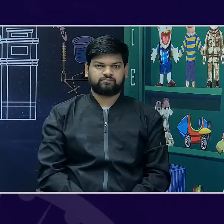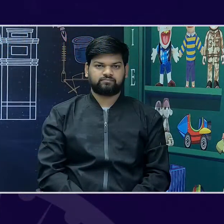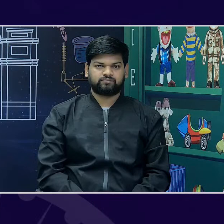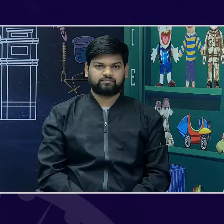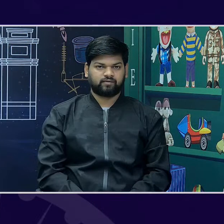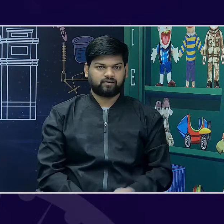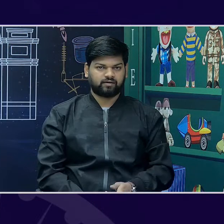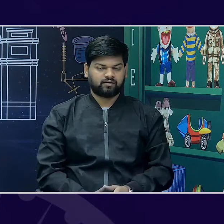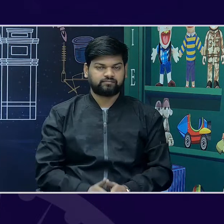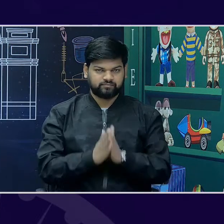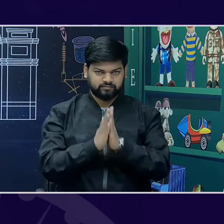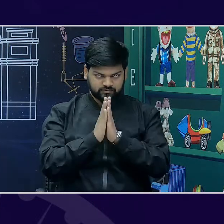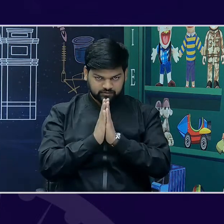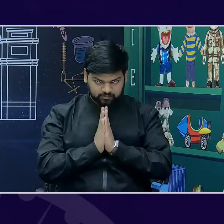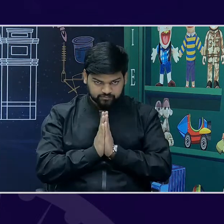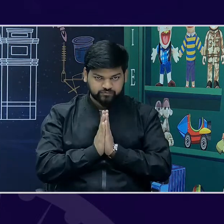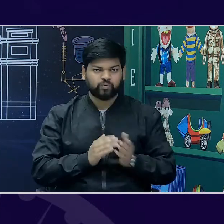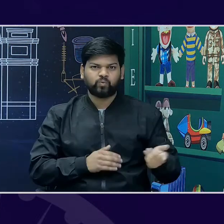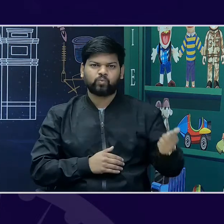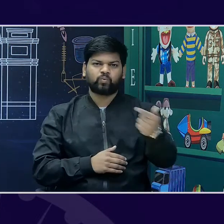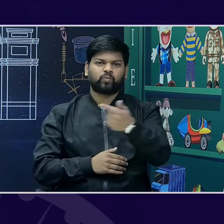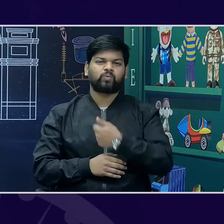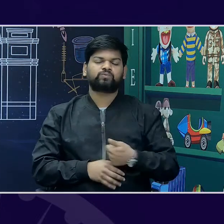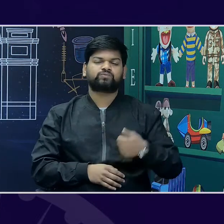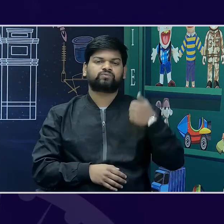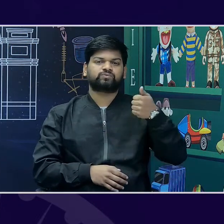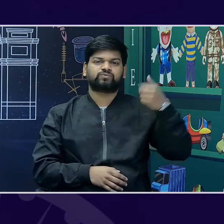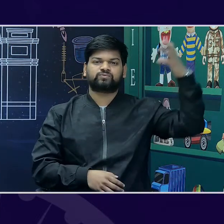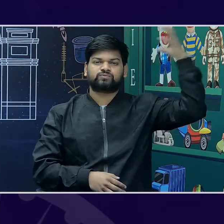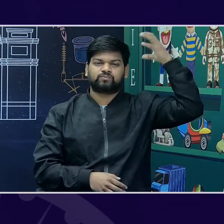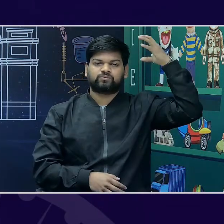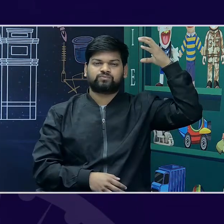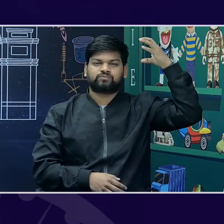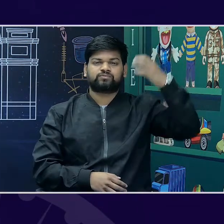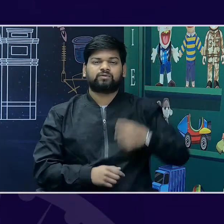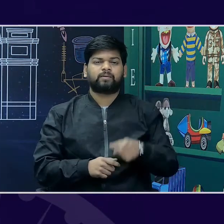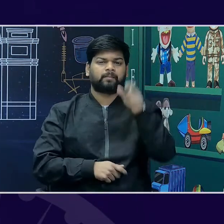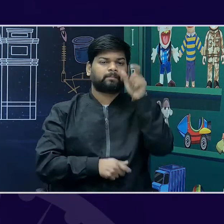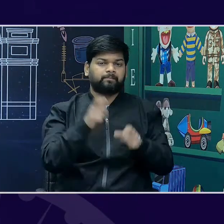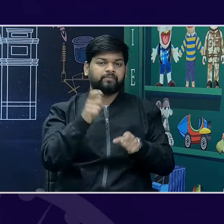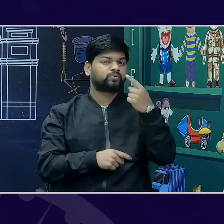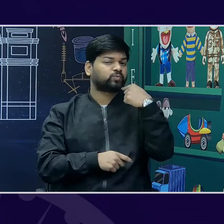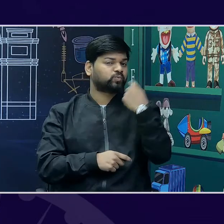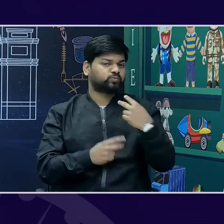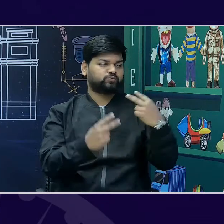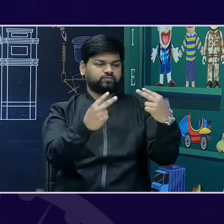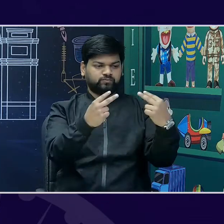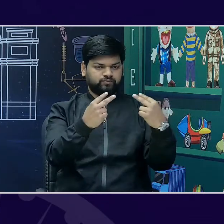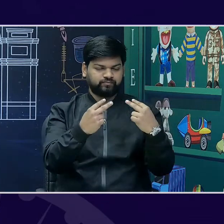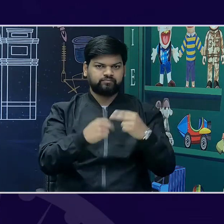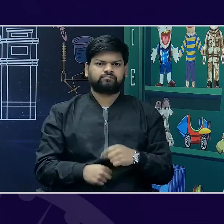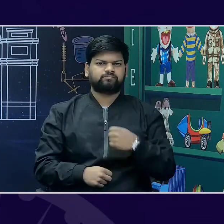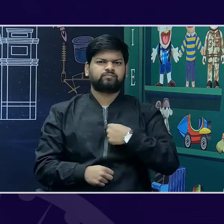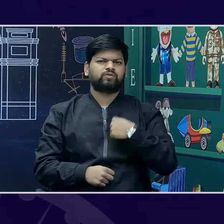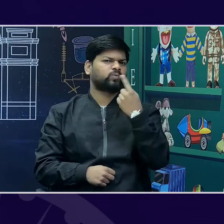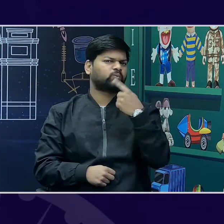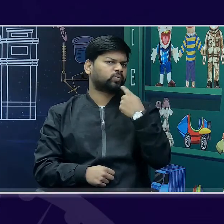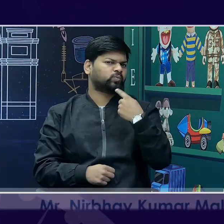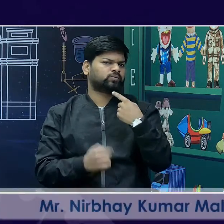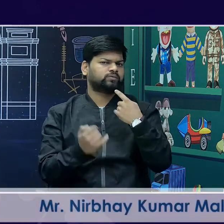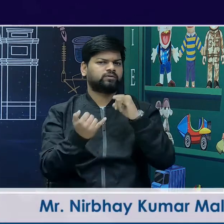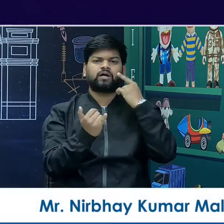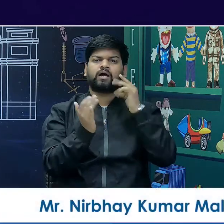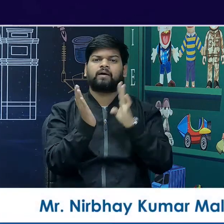Hello, Namaskar, and a very good afternoon to all the viewers watching our session out there. This is Simran Singh, and you are watching